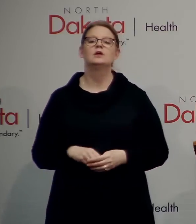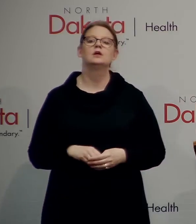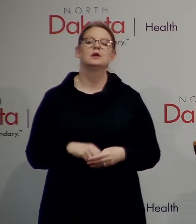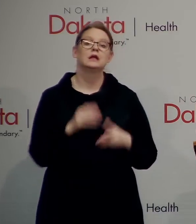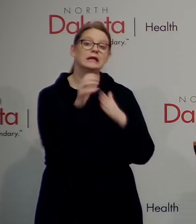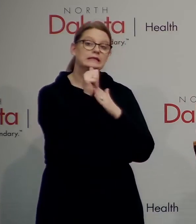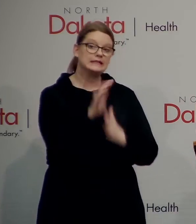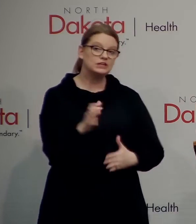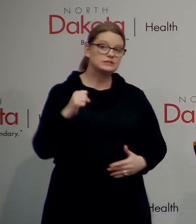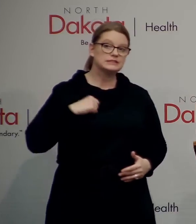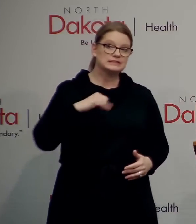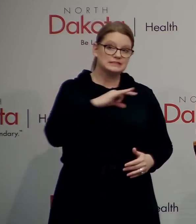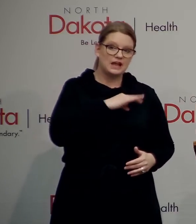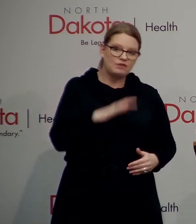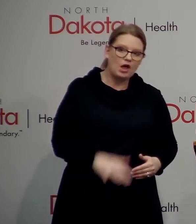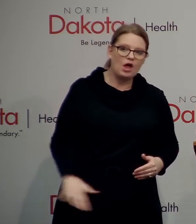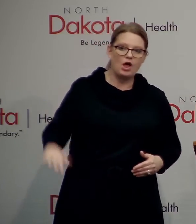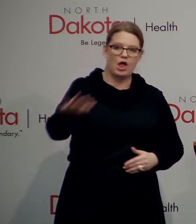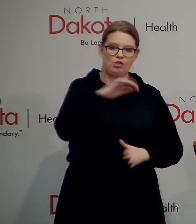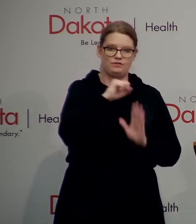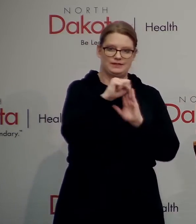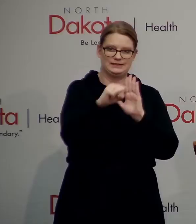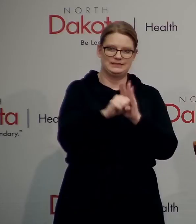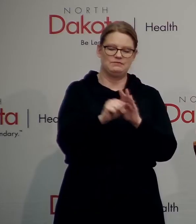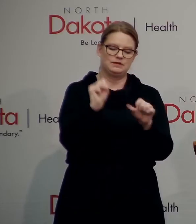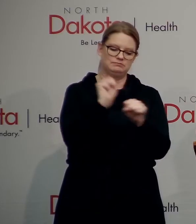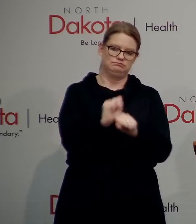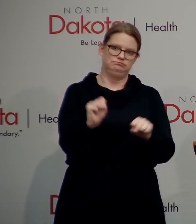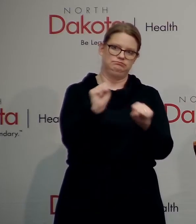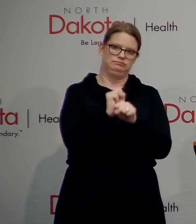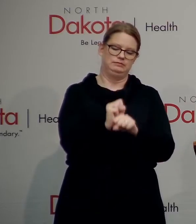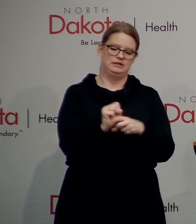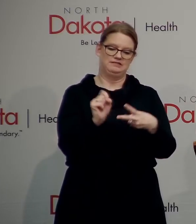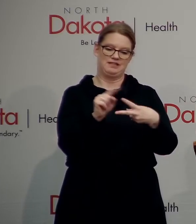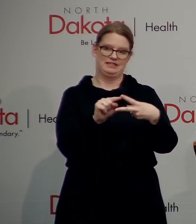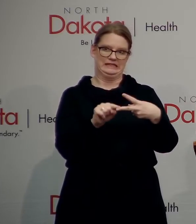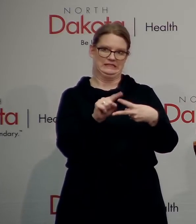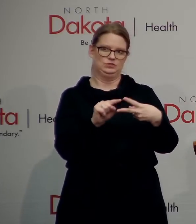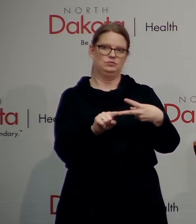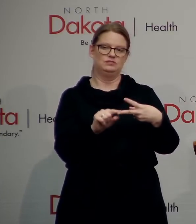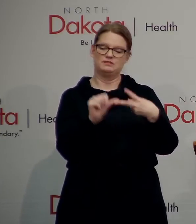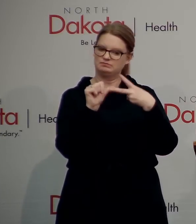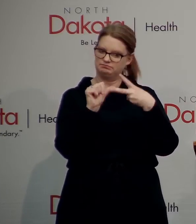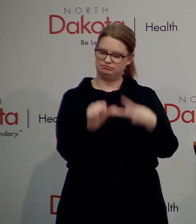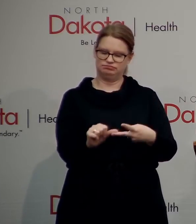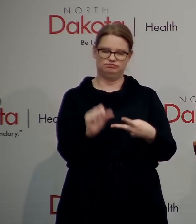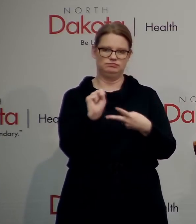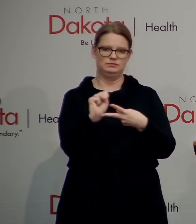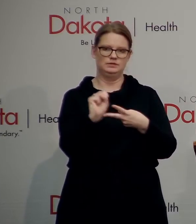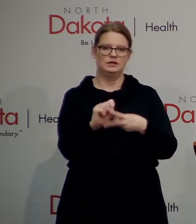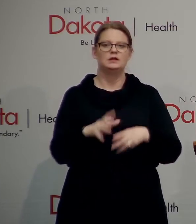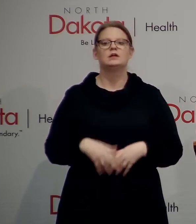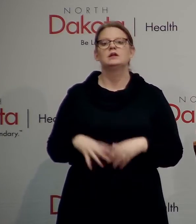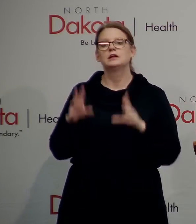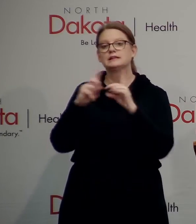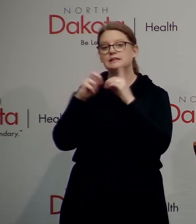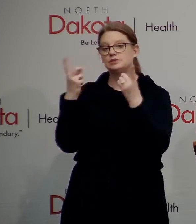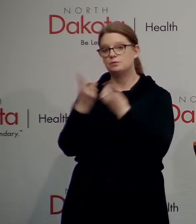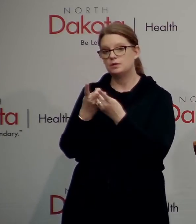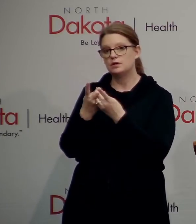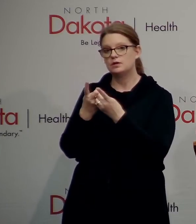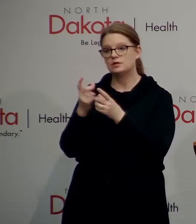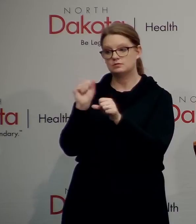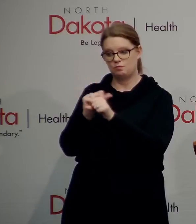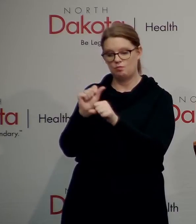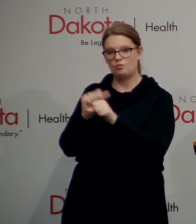Leaders and staff across the state have been working on these 2 plans diligently. And the department has worked